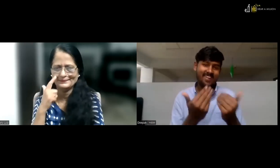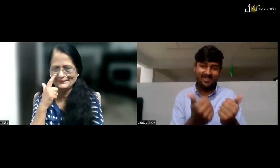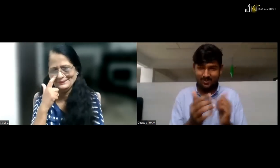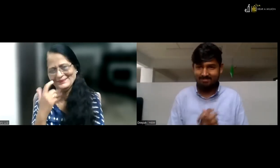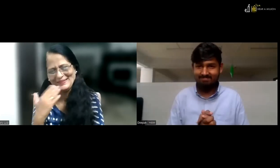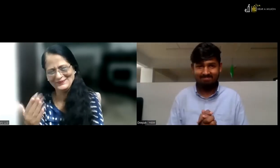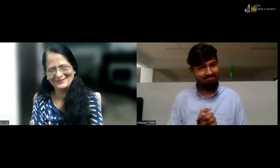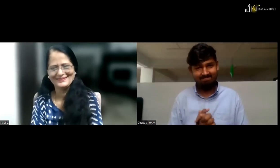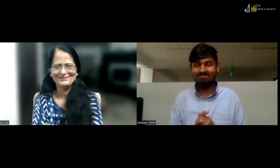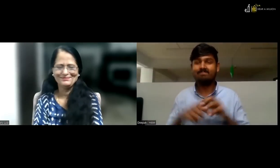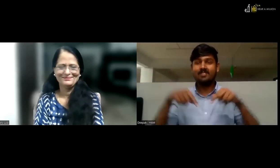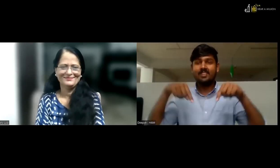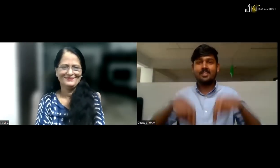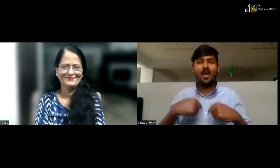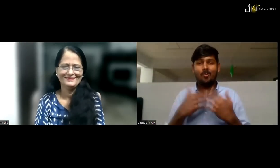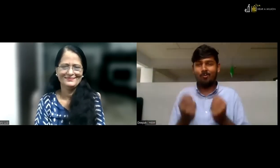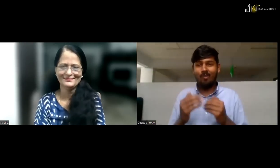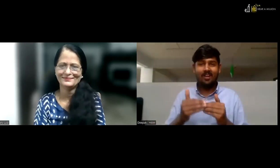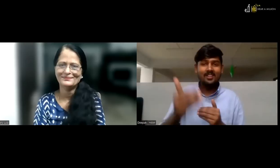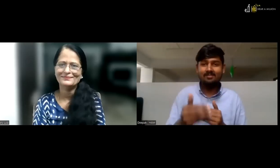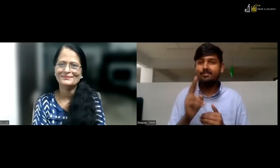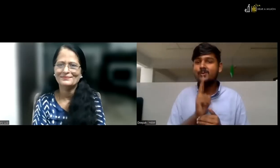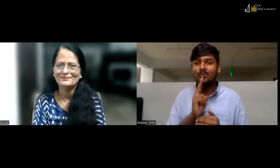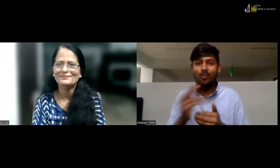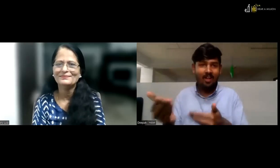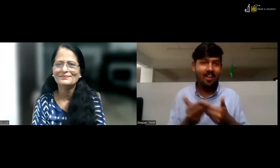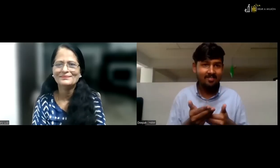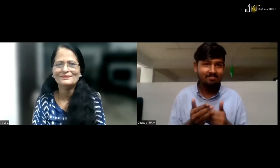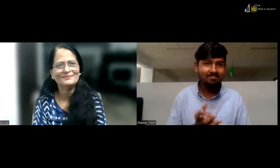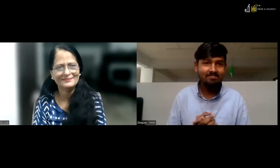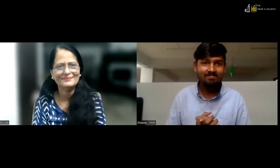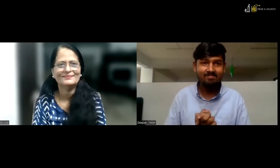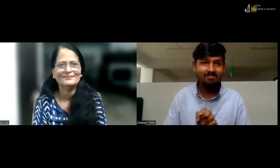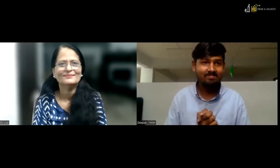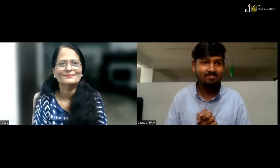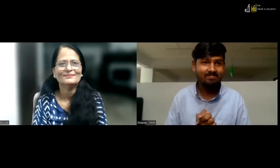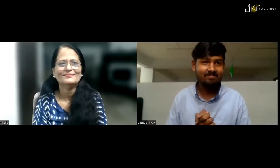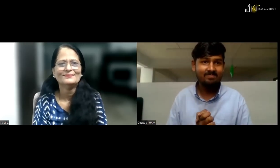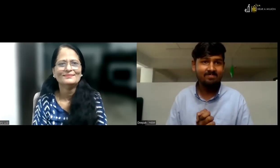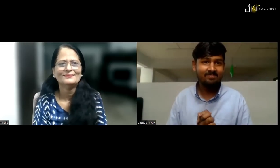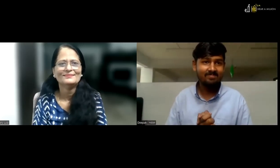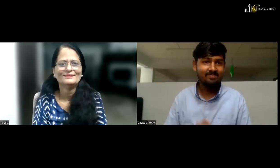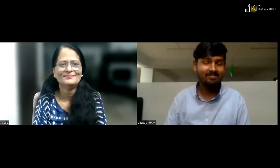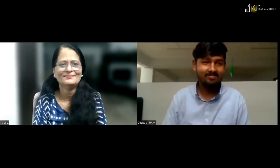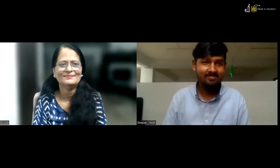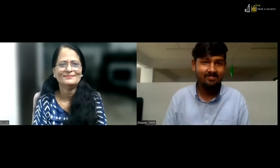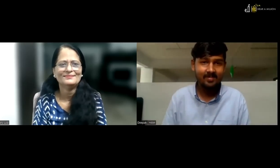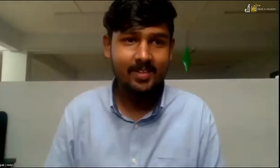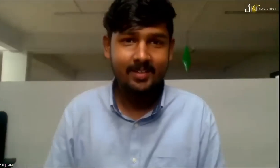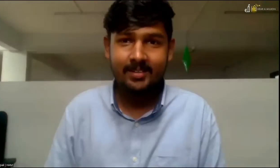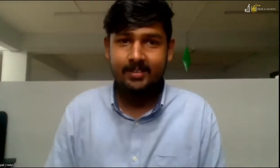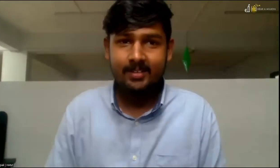more information with the panelists, and later on we can put up the questions. So I wanted to welcome Sunil sir over